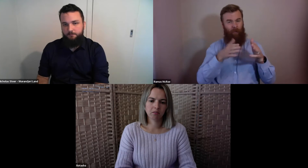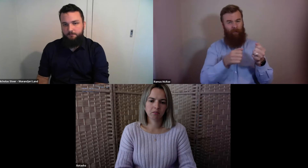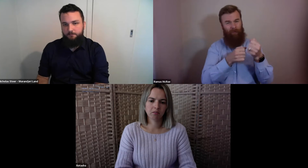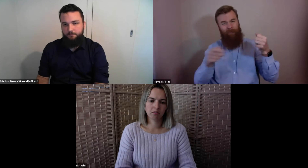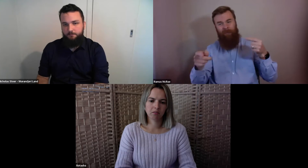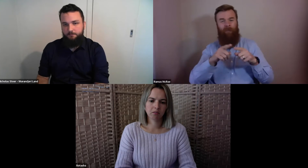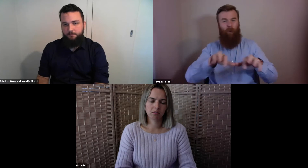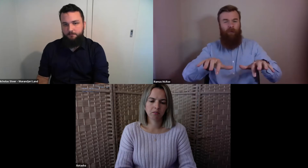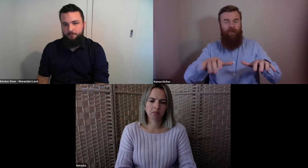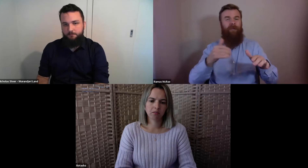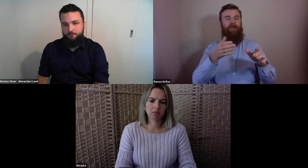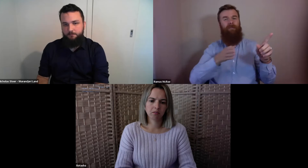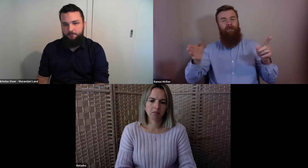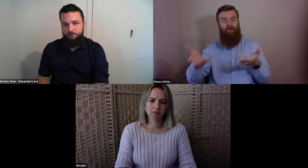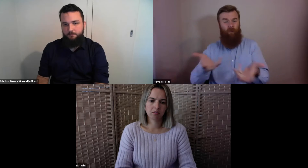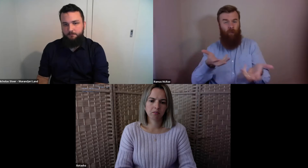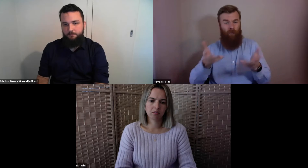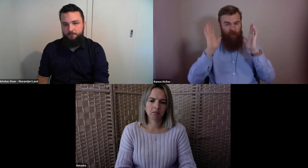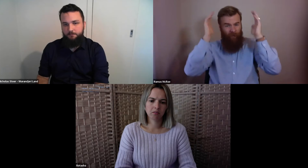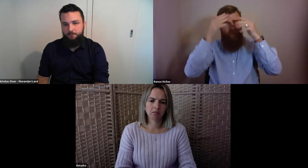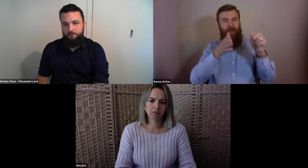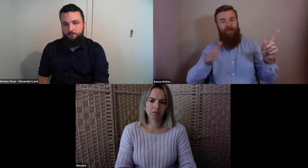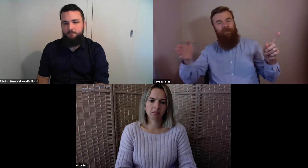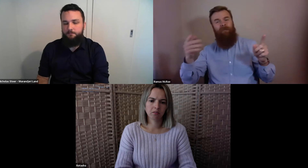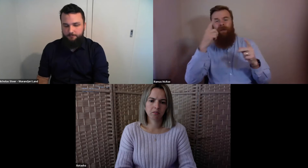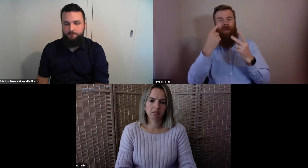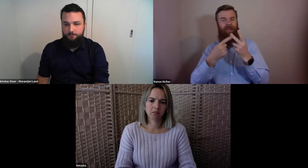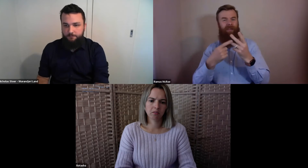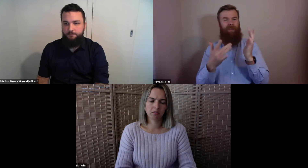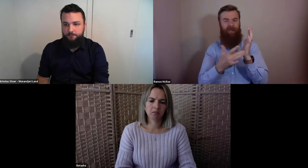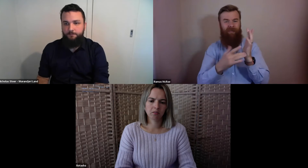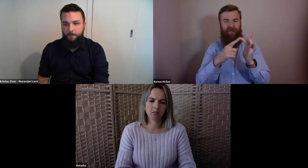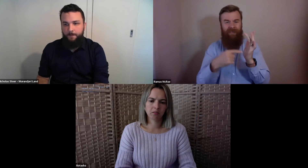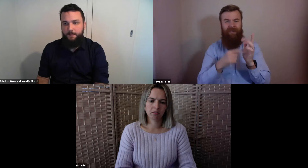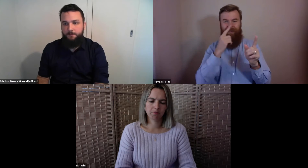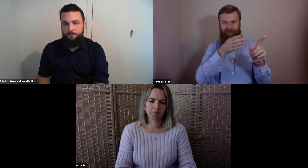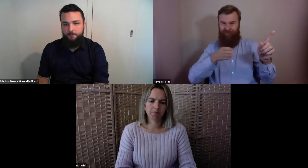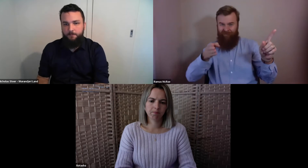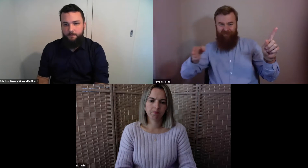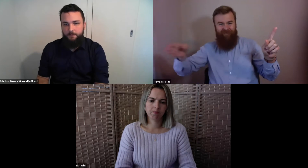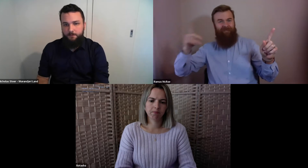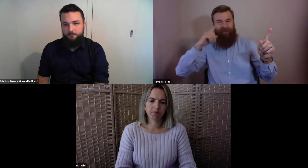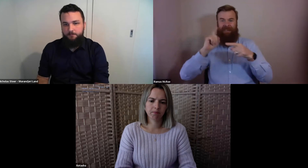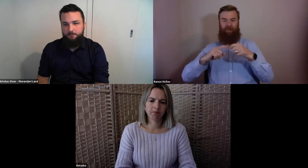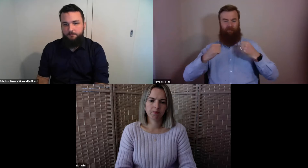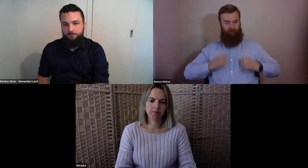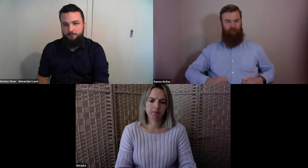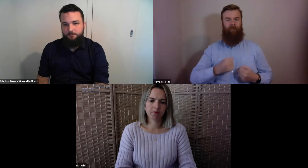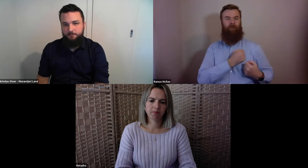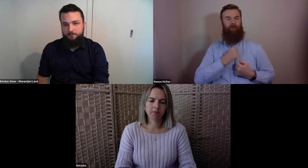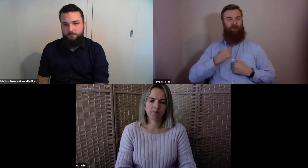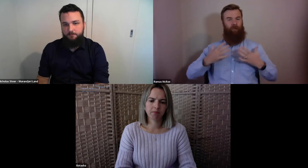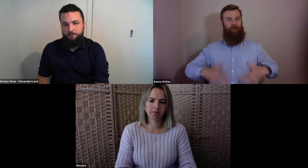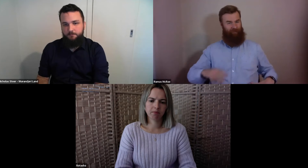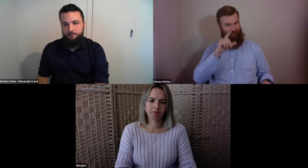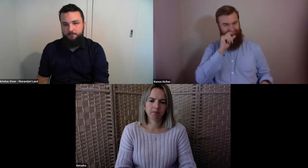you know that deaf people can't perhaps become soldiers, but there's other ways of being involved in the armed forces. You don't necessarily